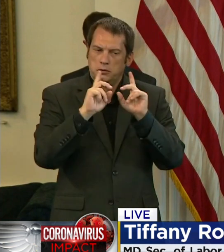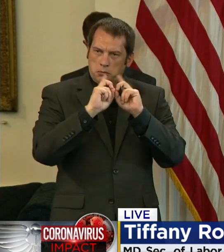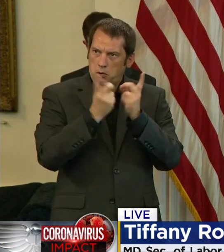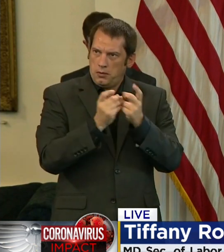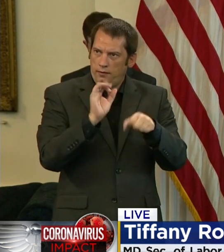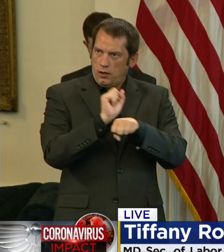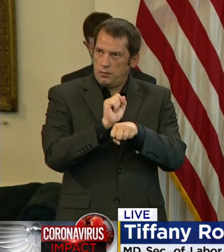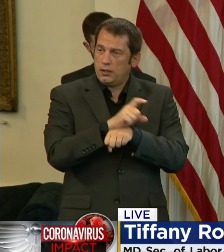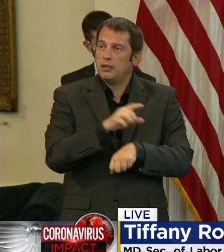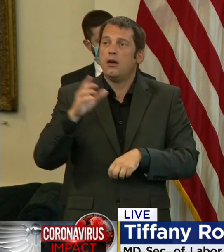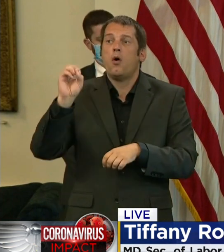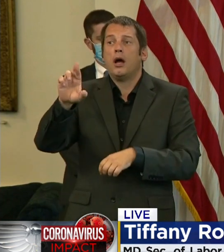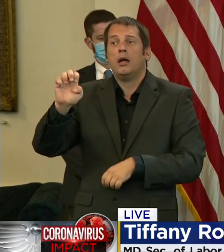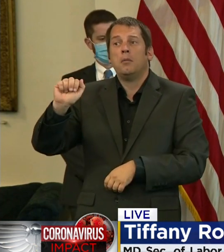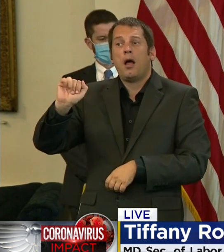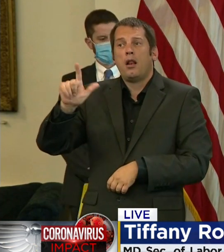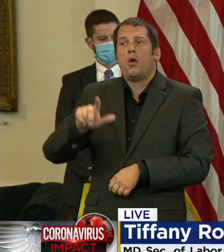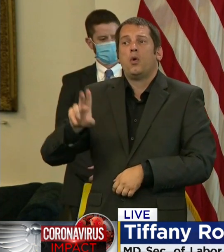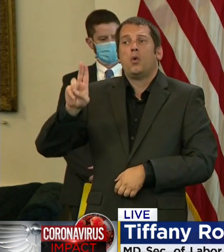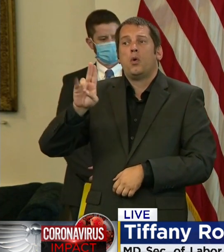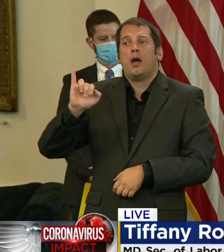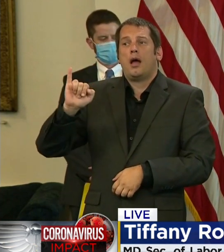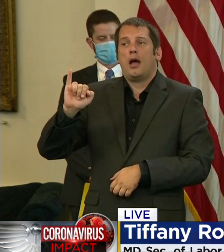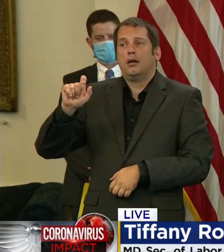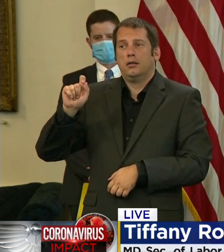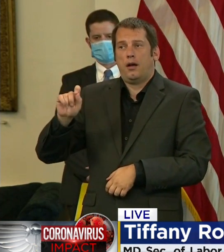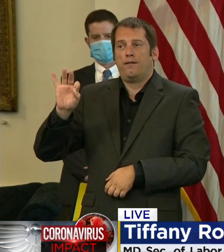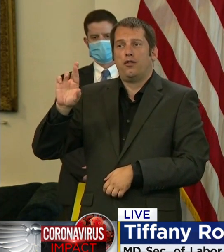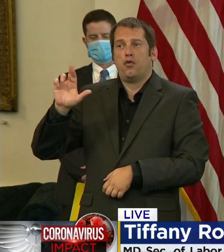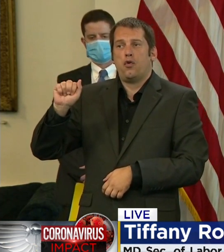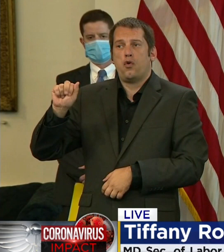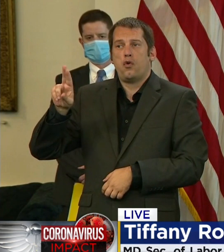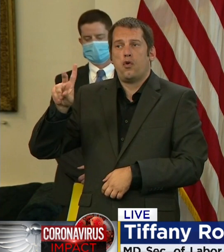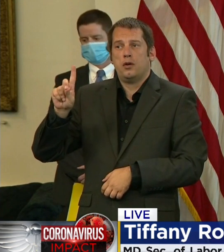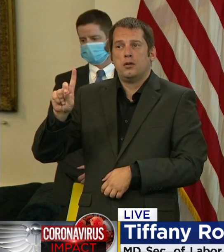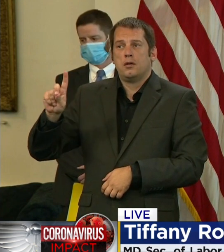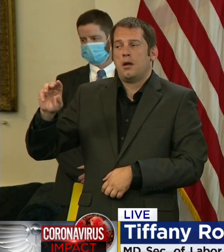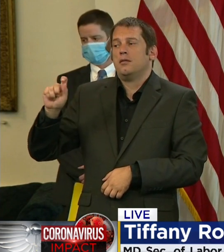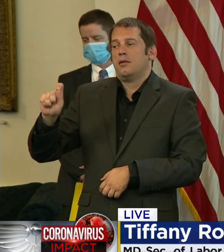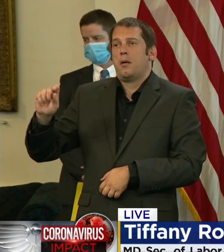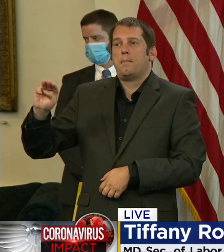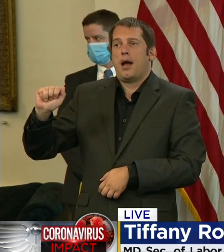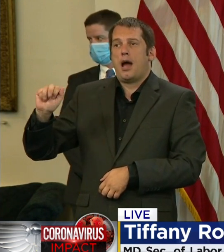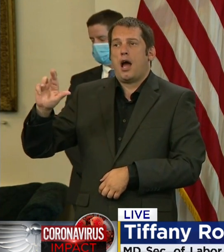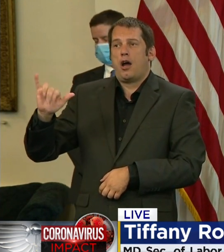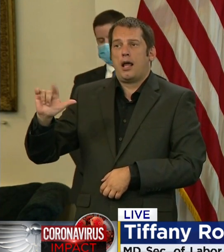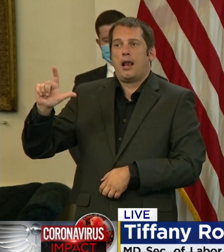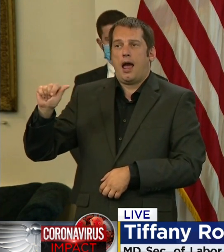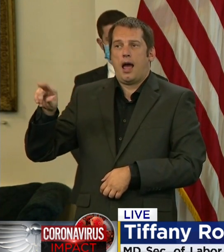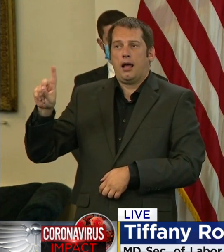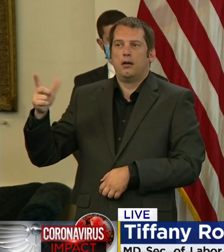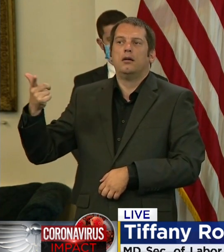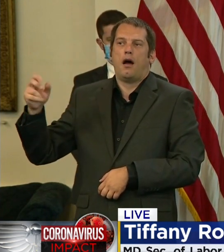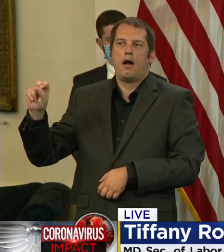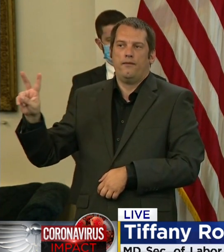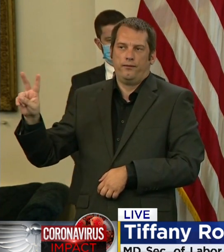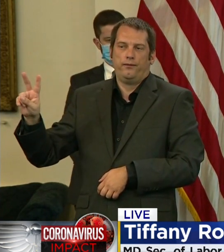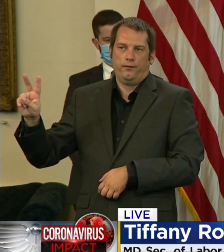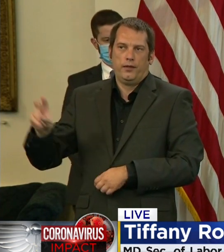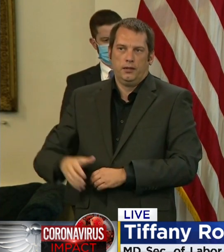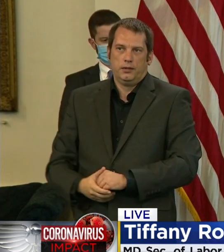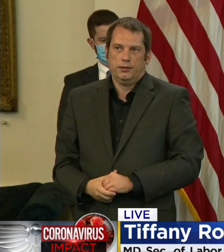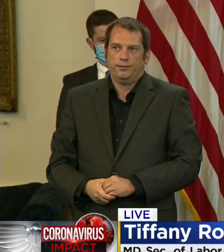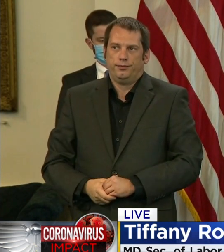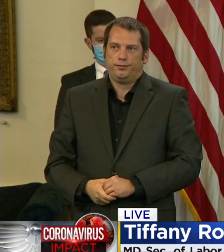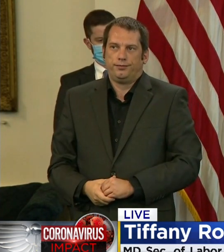ui.fraud@maryland.gov or visiting mdunemployment.com. Since the beginning of the pandemic, like every state, our department